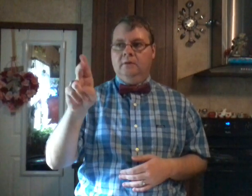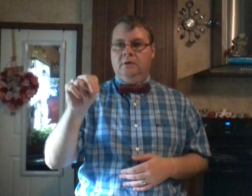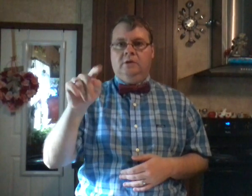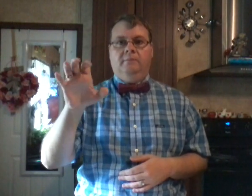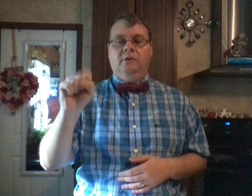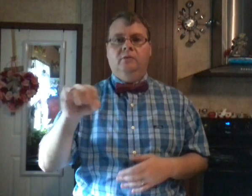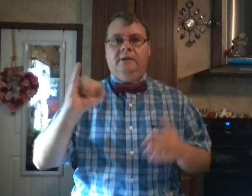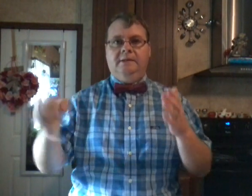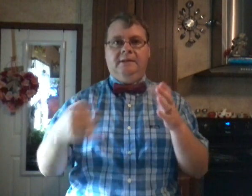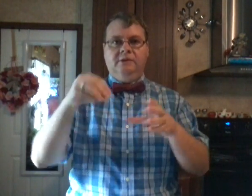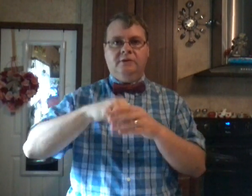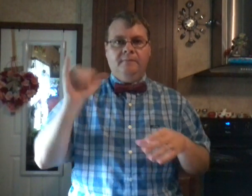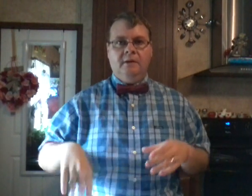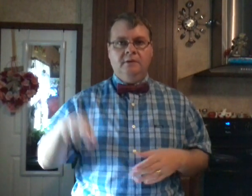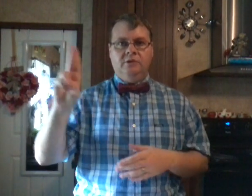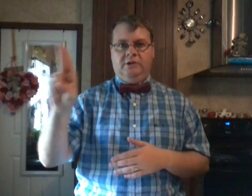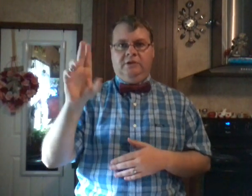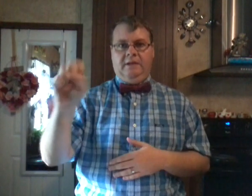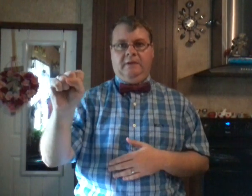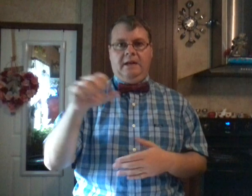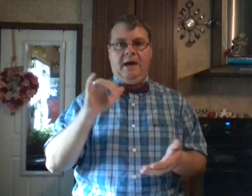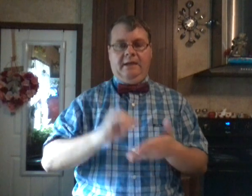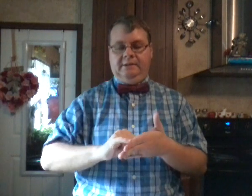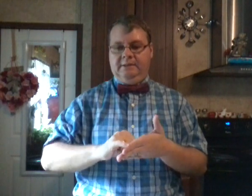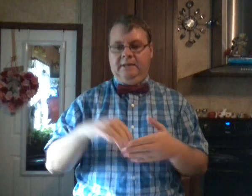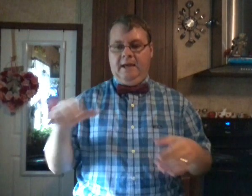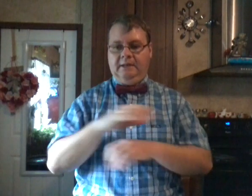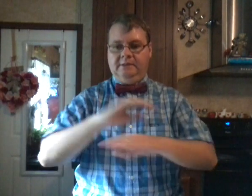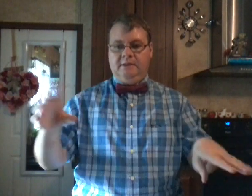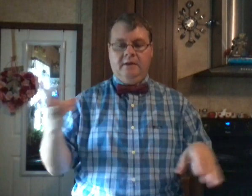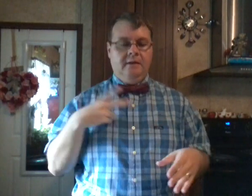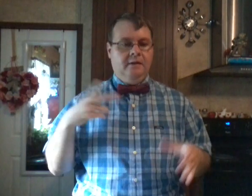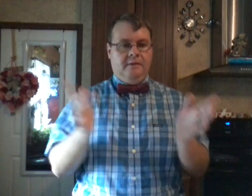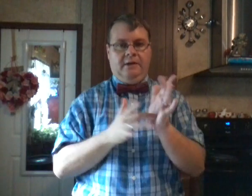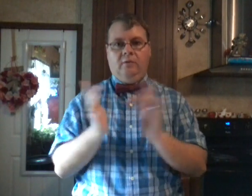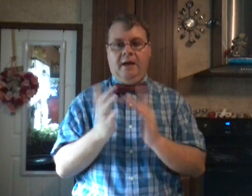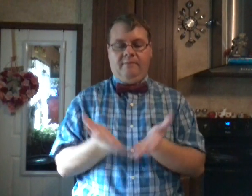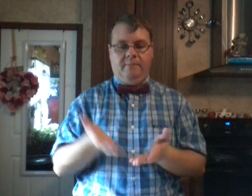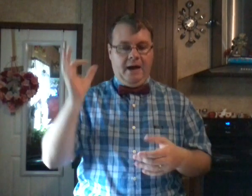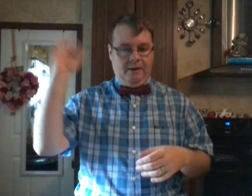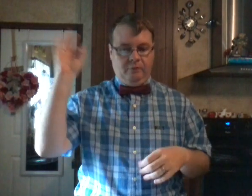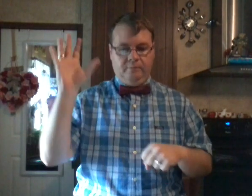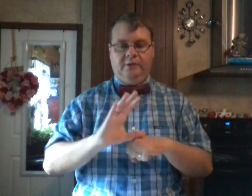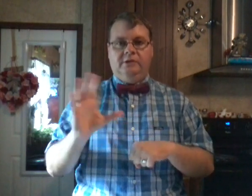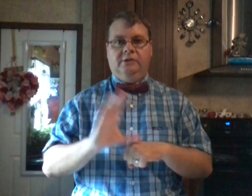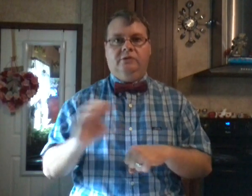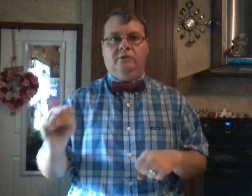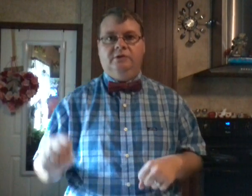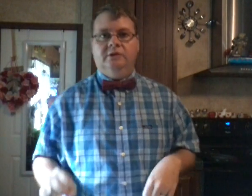communities just in the United States that don't have Bible preaching churches.